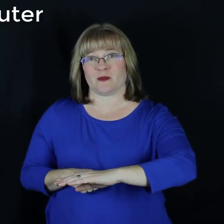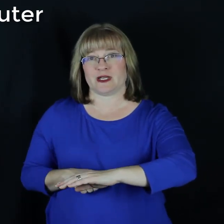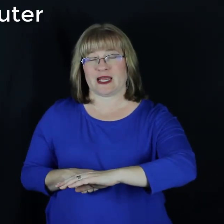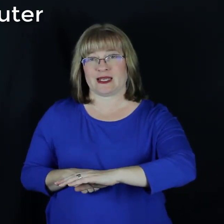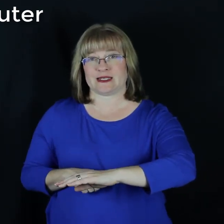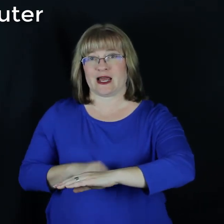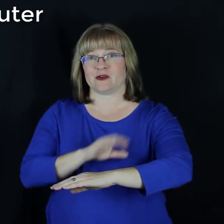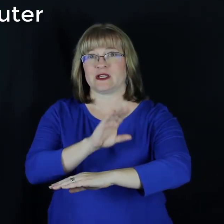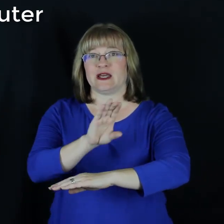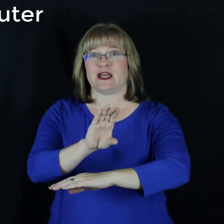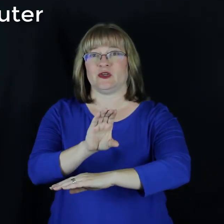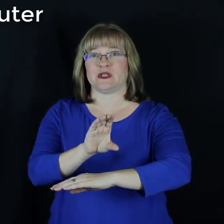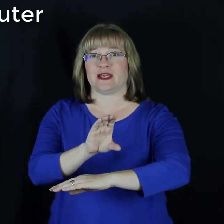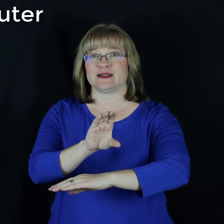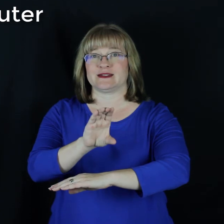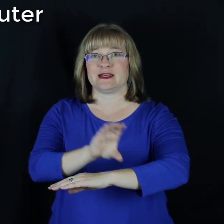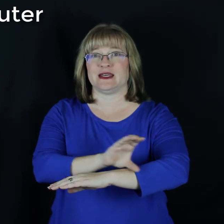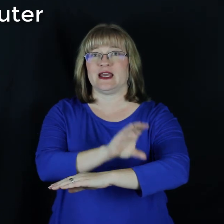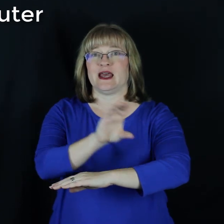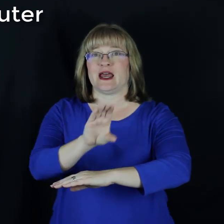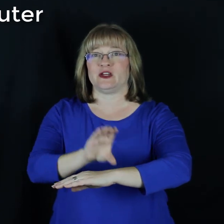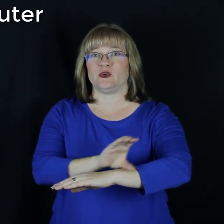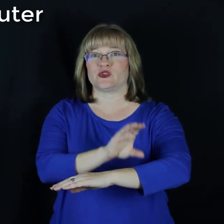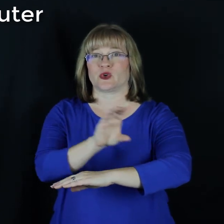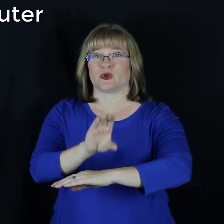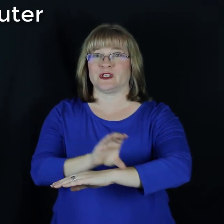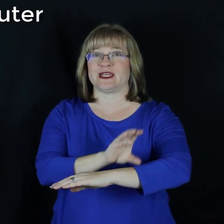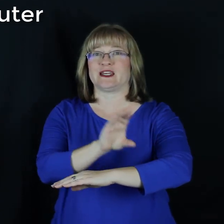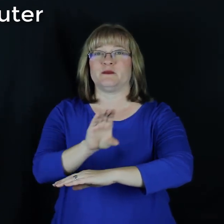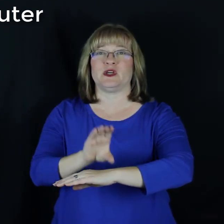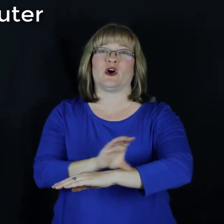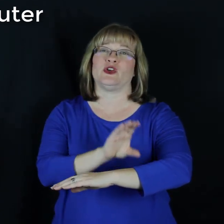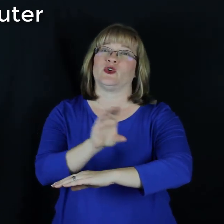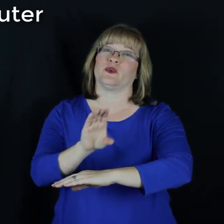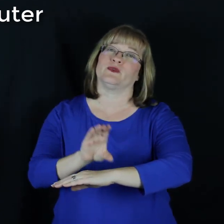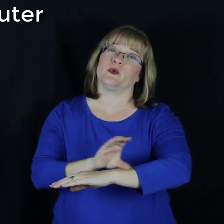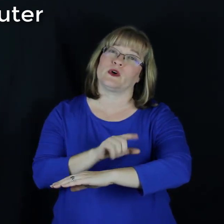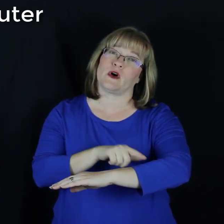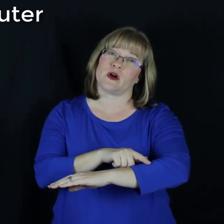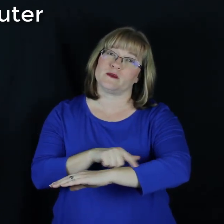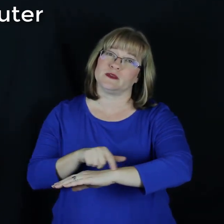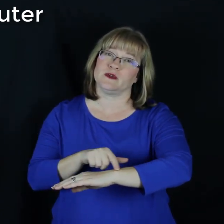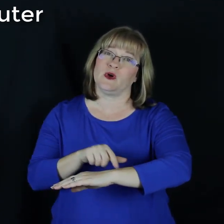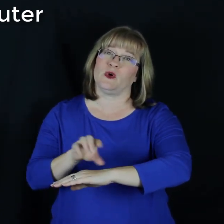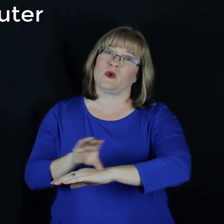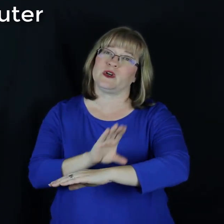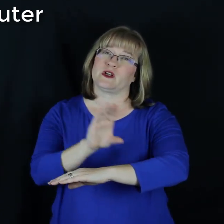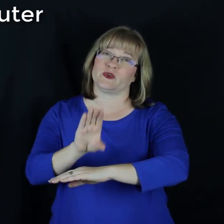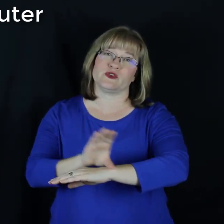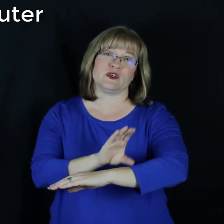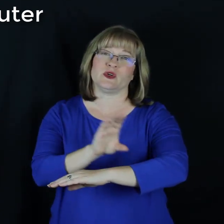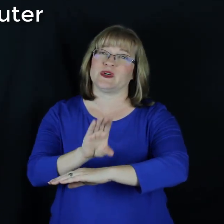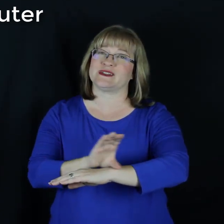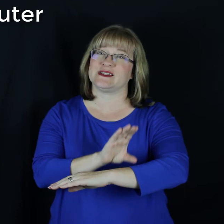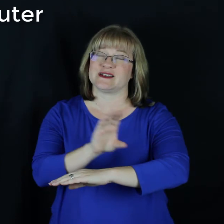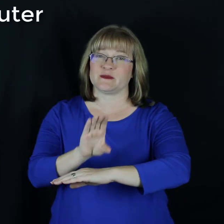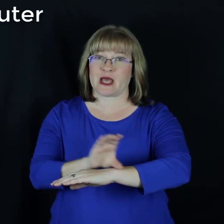non-dominant hand out and you take a C and you circle it. It could be on your forearm or closer to your wrist. It doesn't